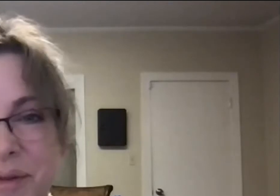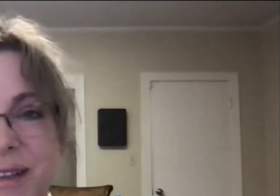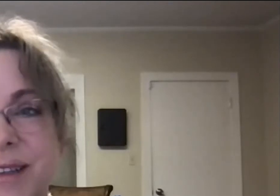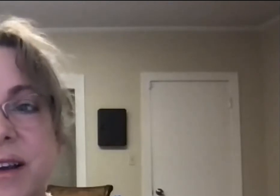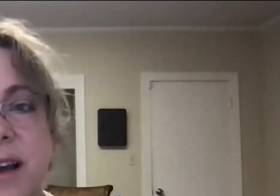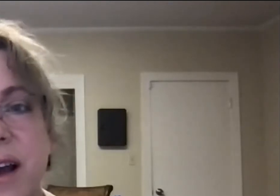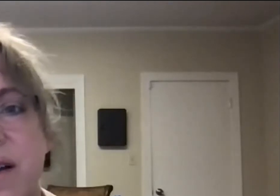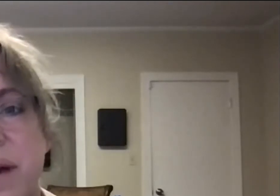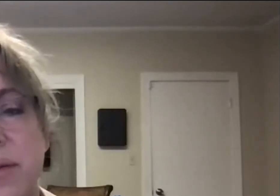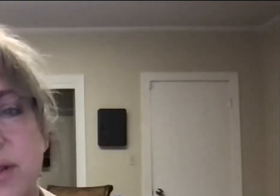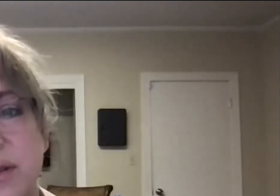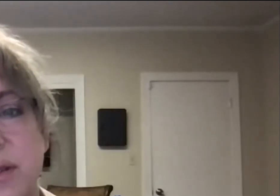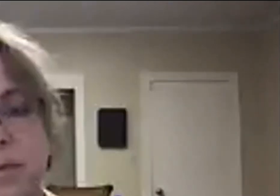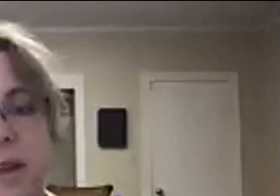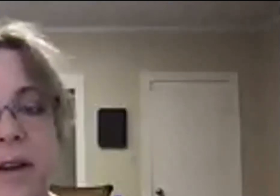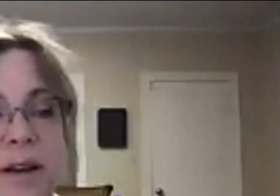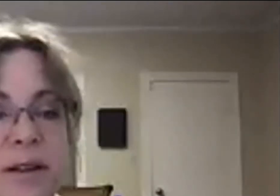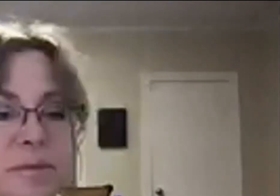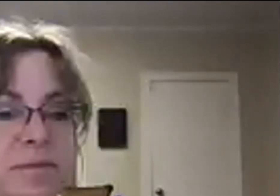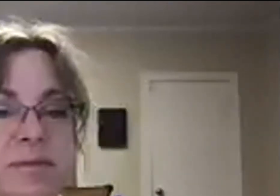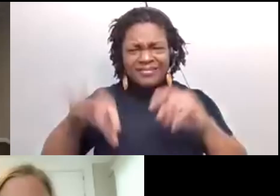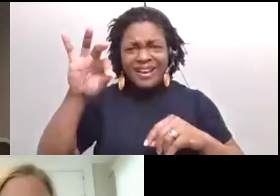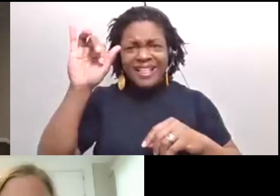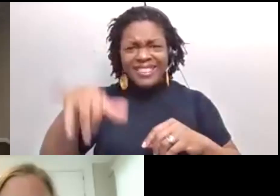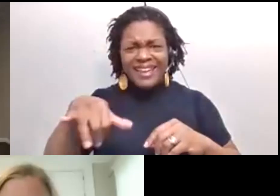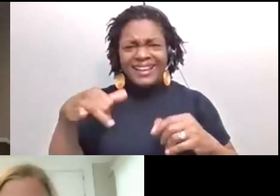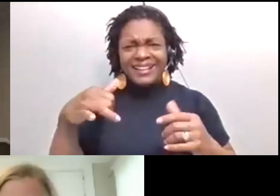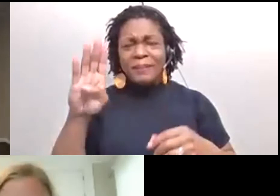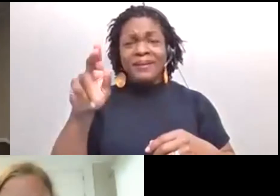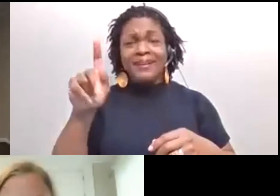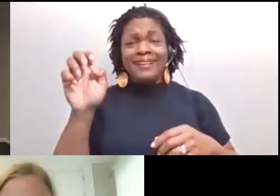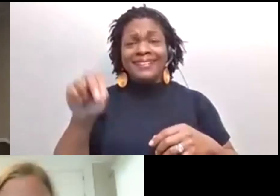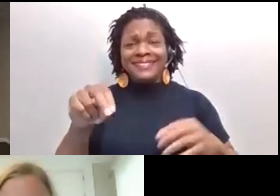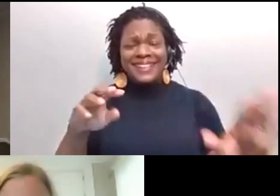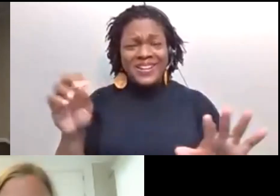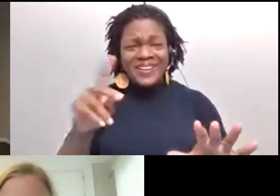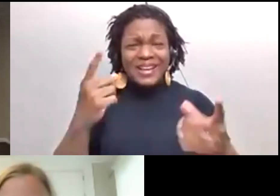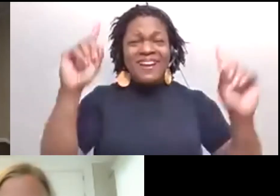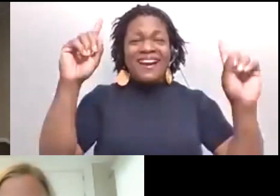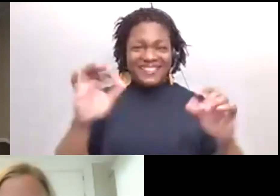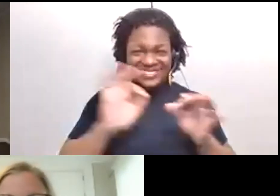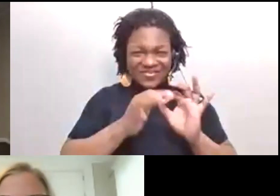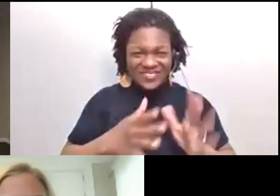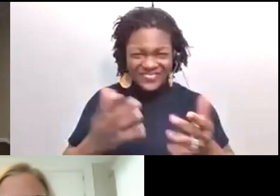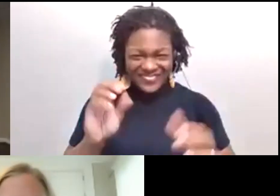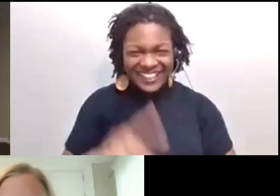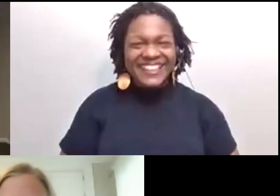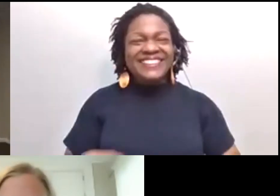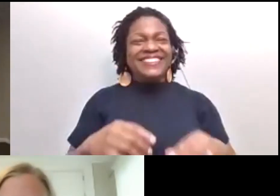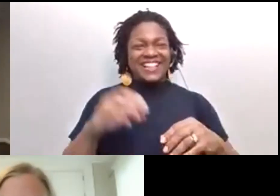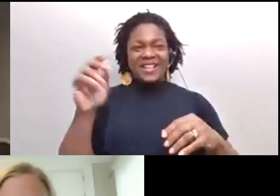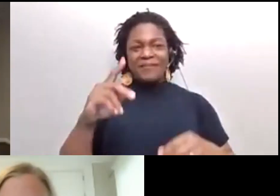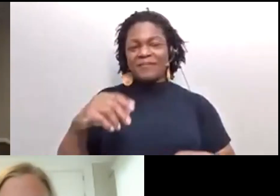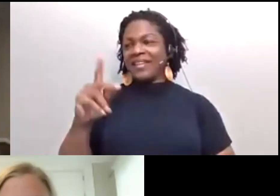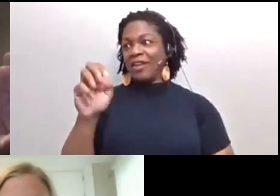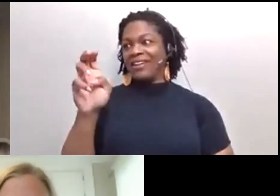for some reason. Hold on a second. I messed up the spotlight. Okay, now we got the interpreters back. Go ahead. Okay, I'm sorry. I